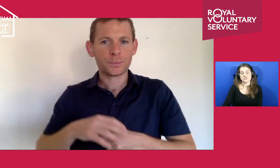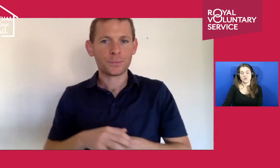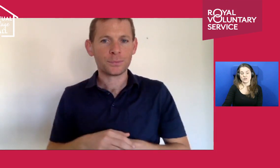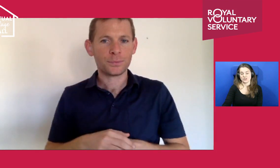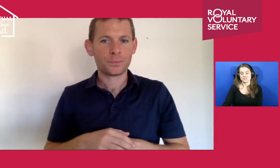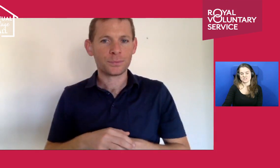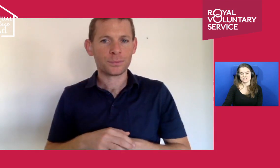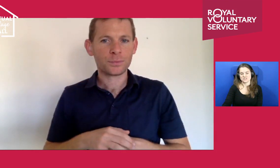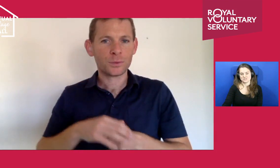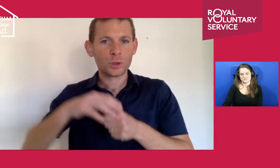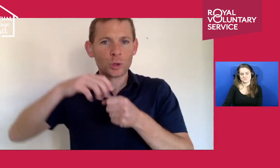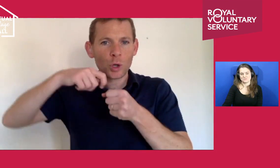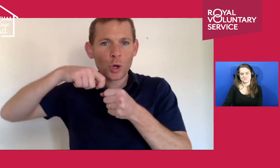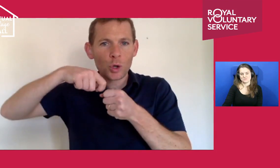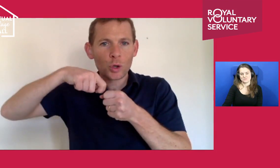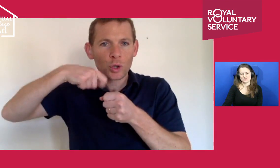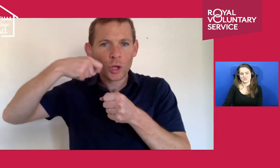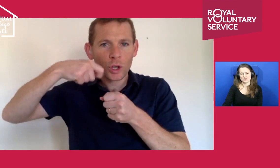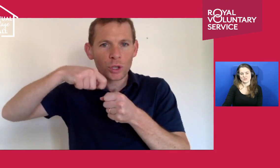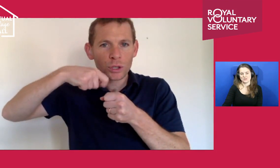Let's have yogurt.